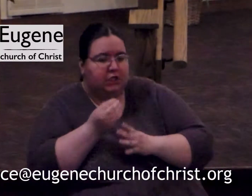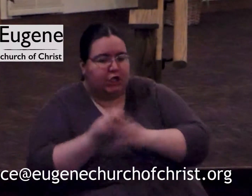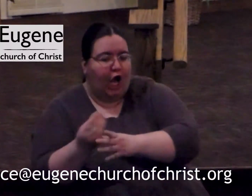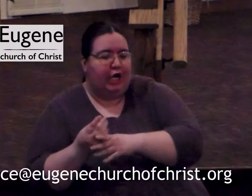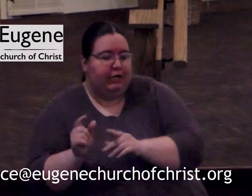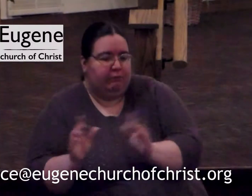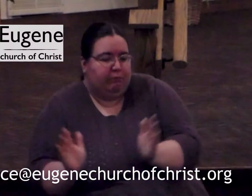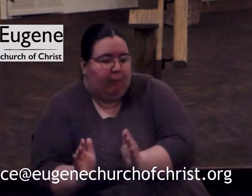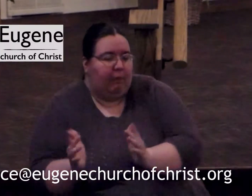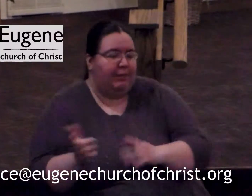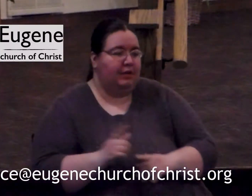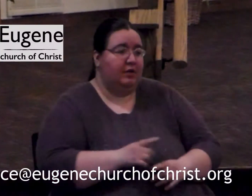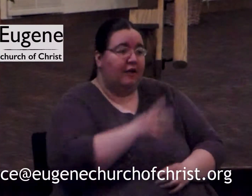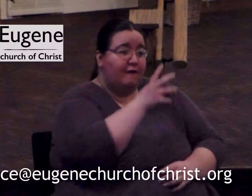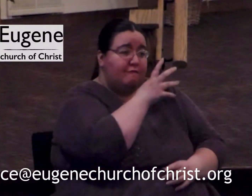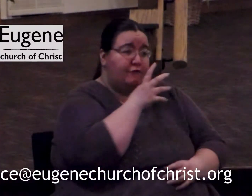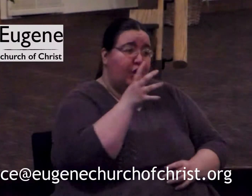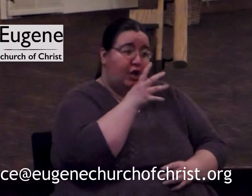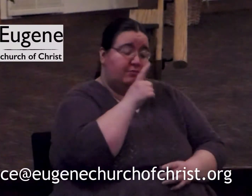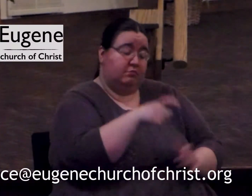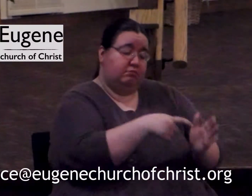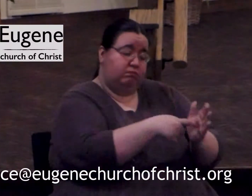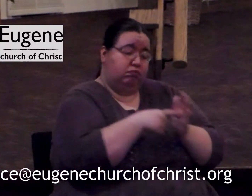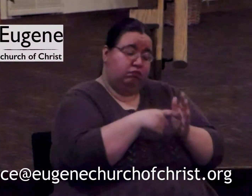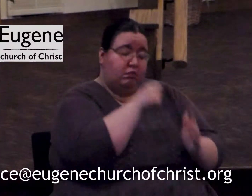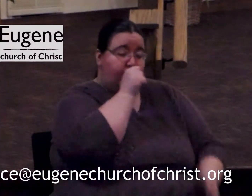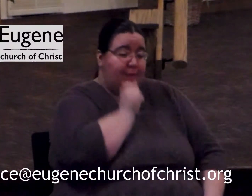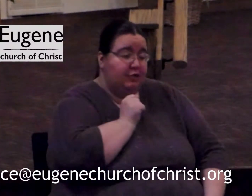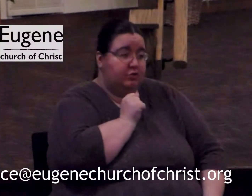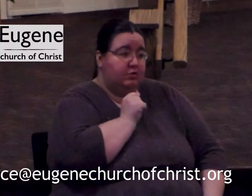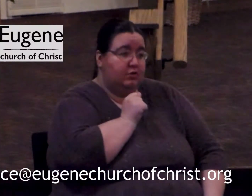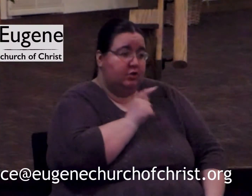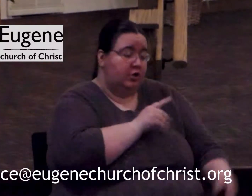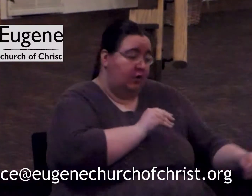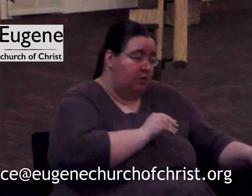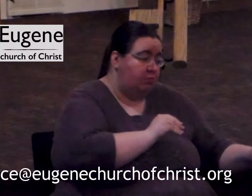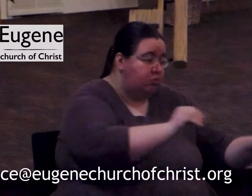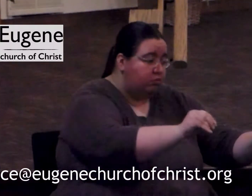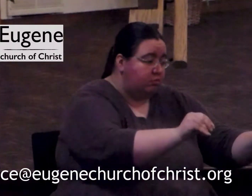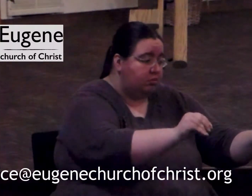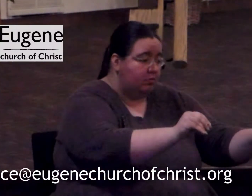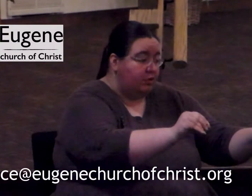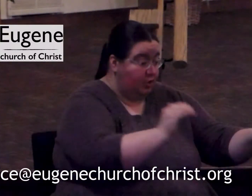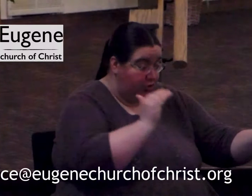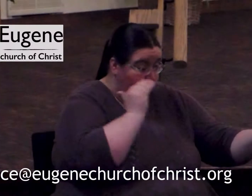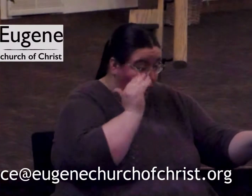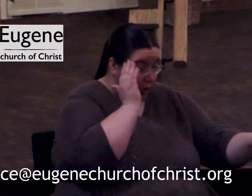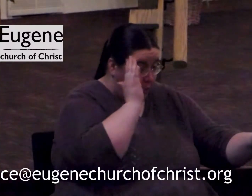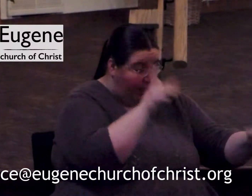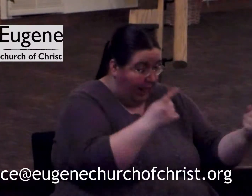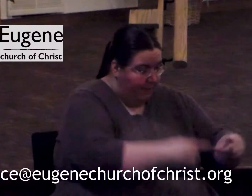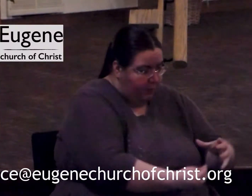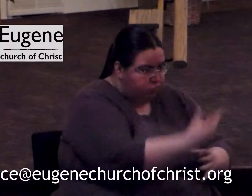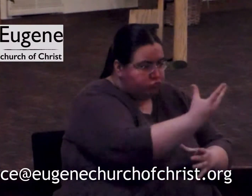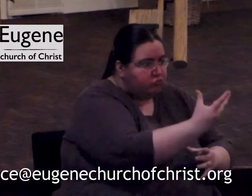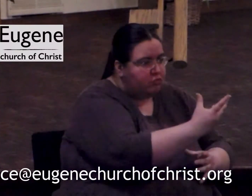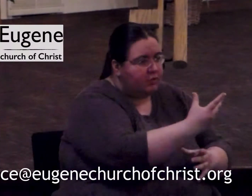result in something else, but you do not see the fruit of that immediately. Imagine how different farming would be, how many more people would